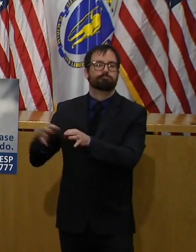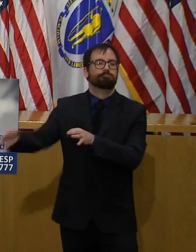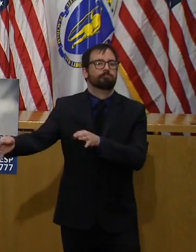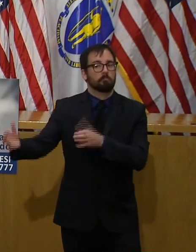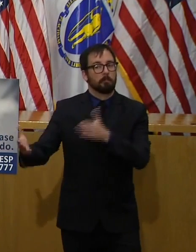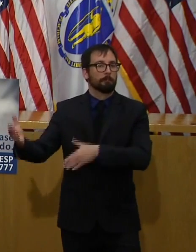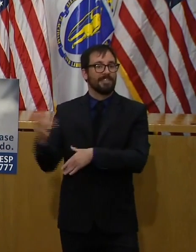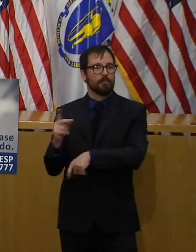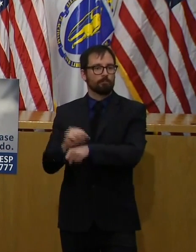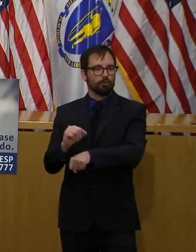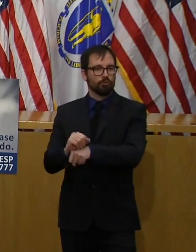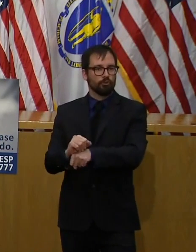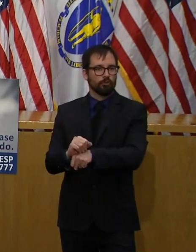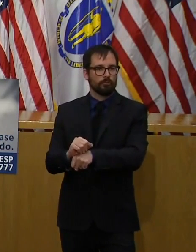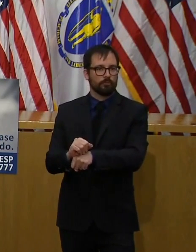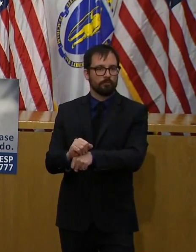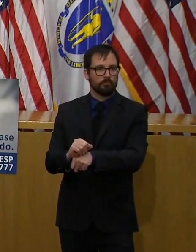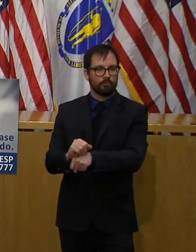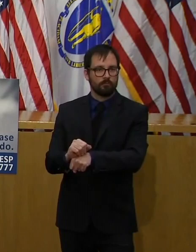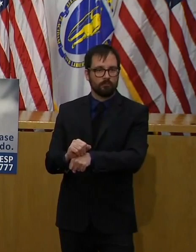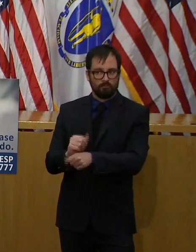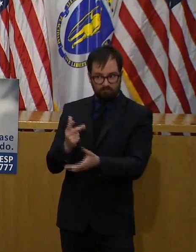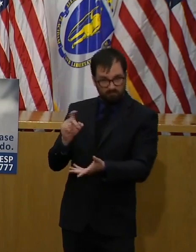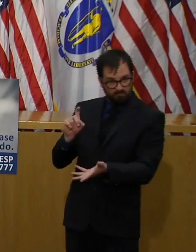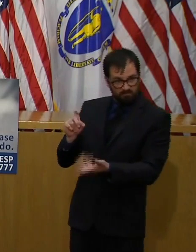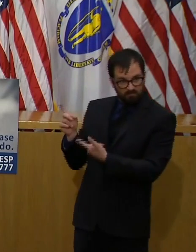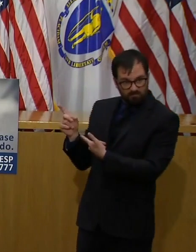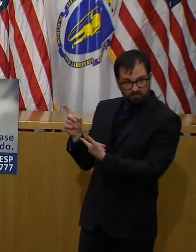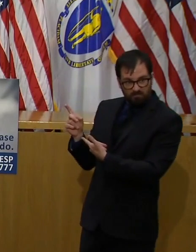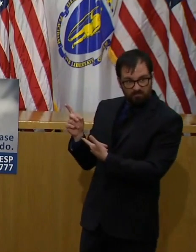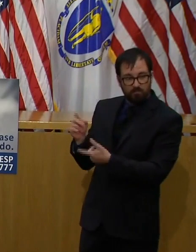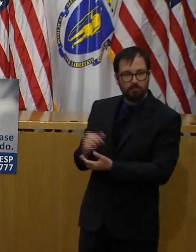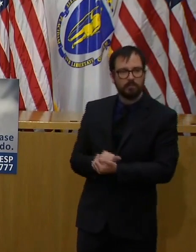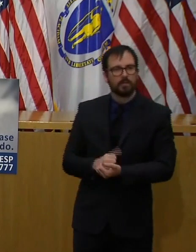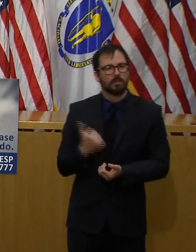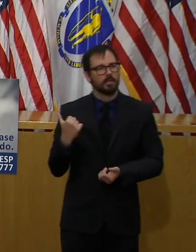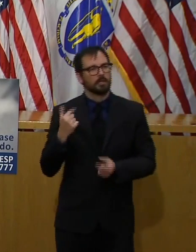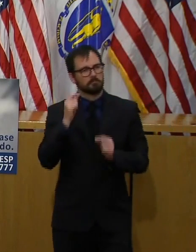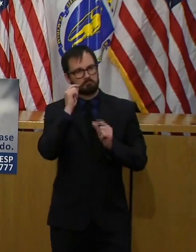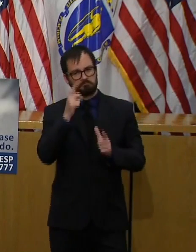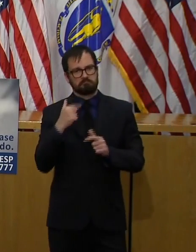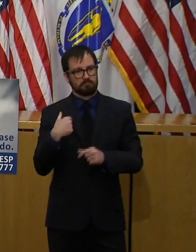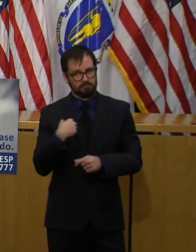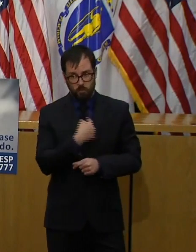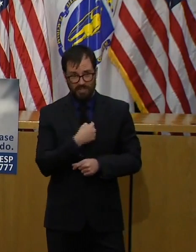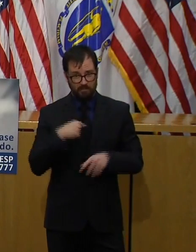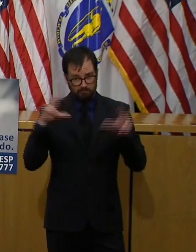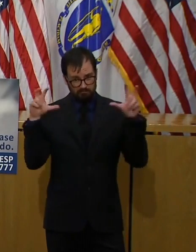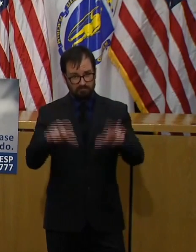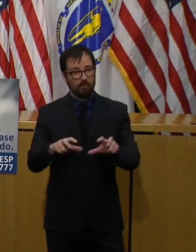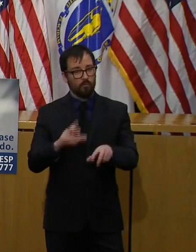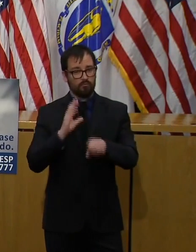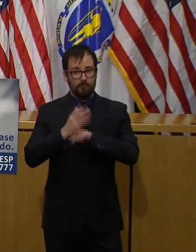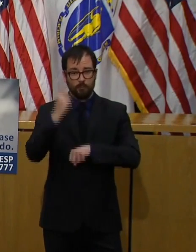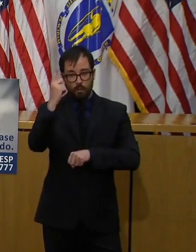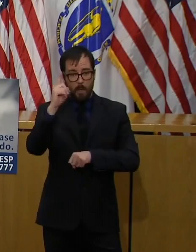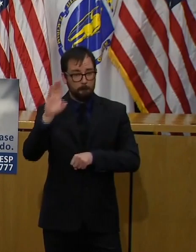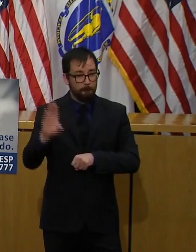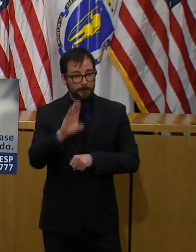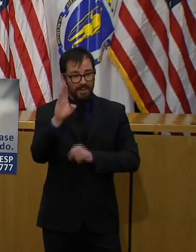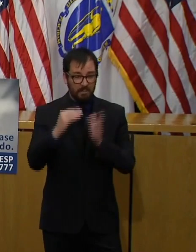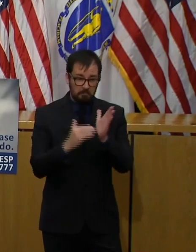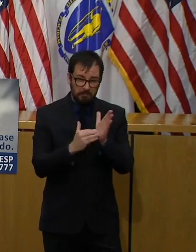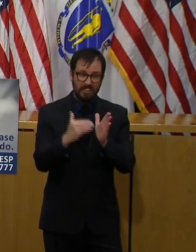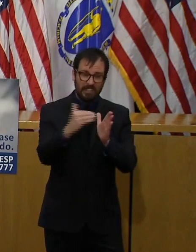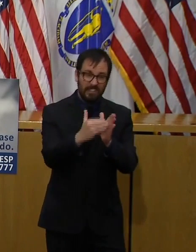healthcare system since the start of this outbreak, was to ensure that we could create financial stability